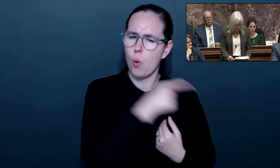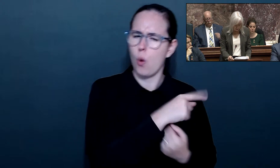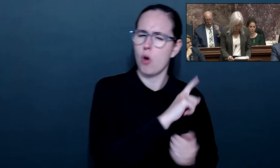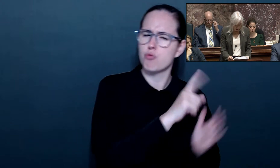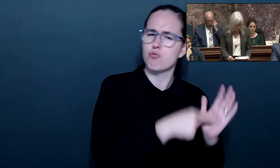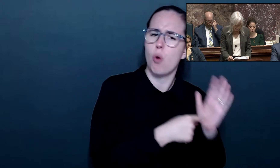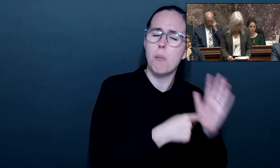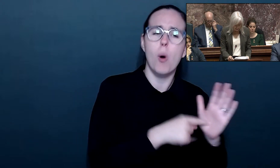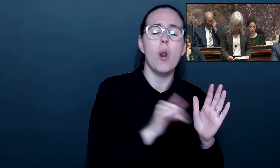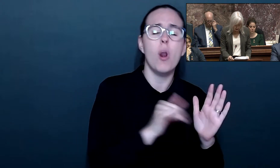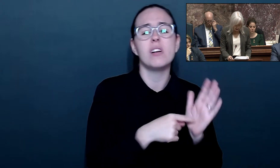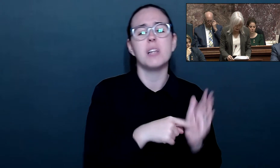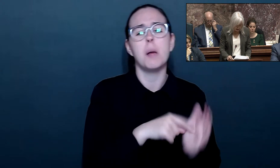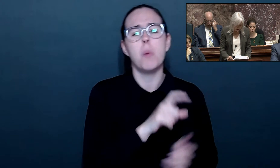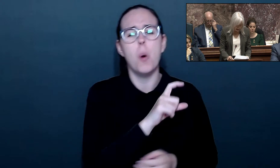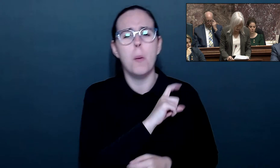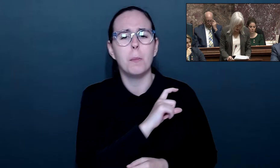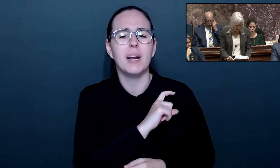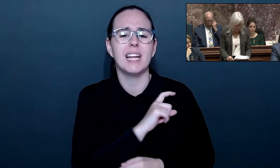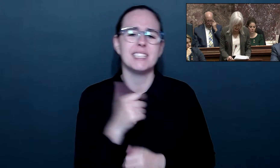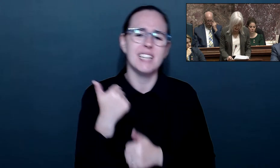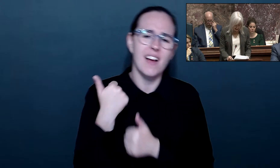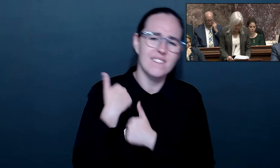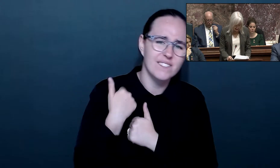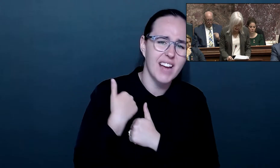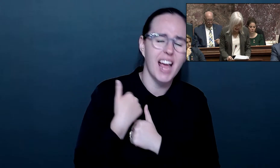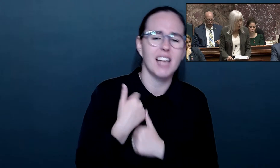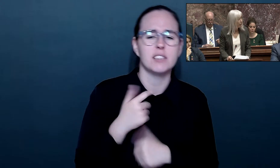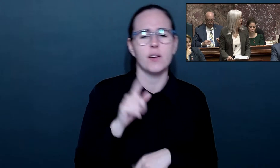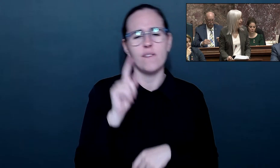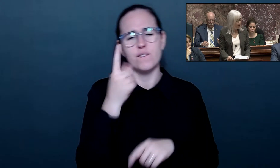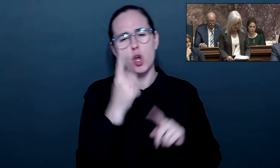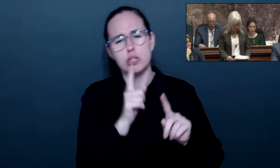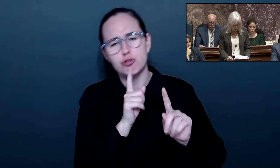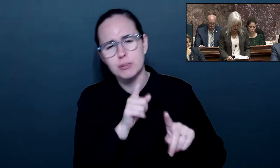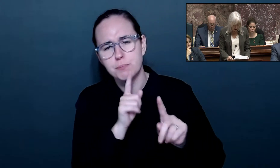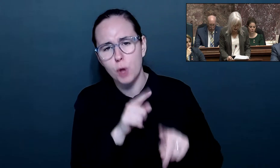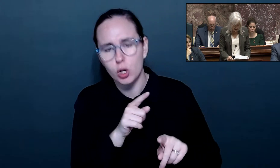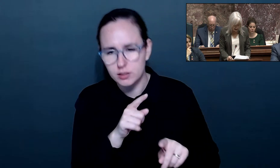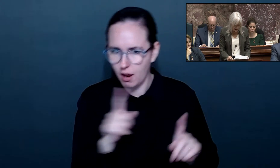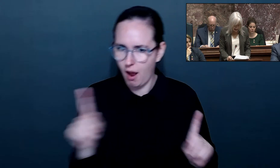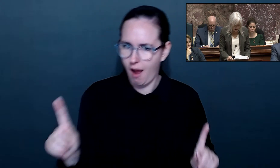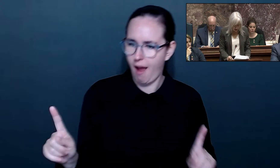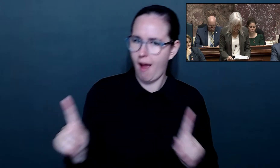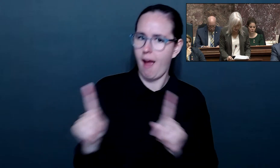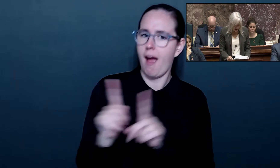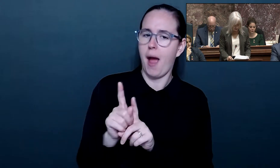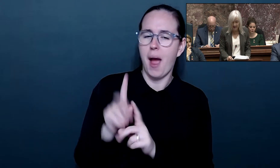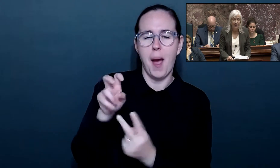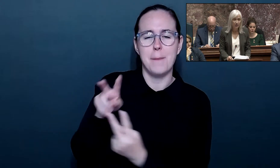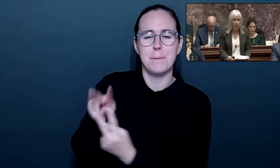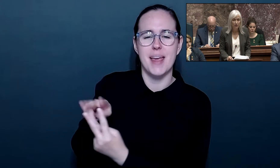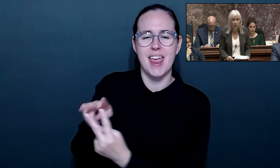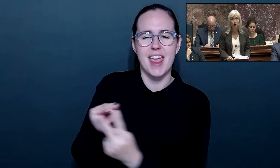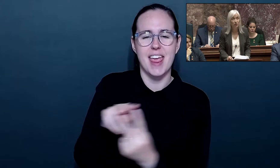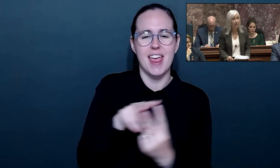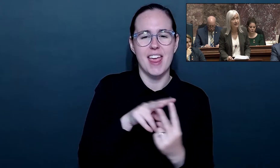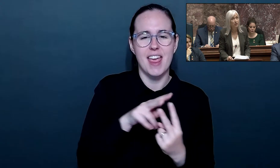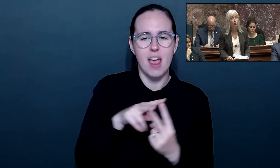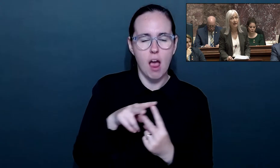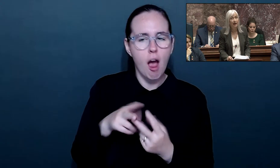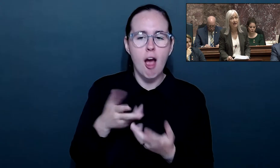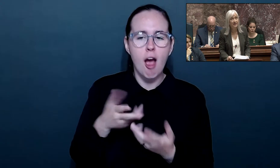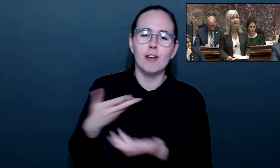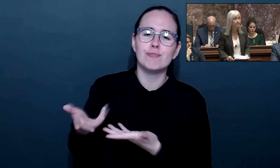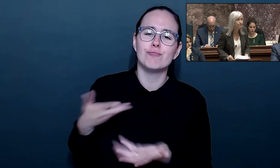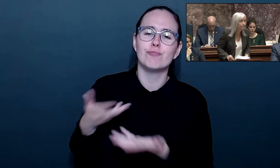Pegasus Jump program. Rob, thank you for caring so much and making a huge difference in